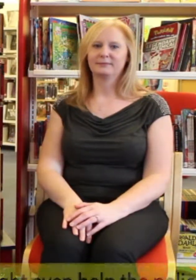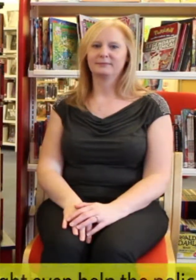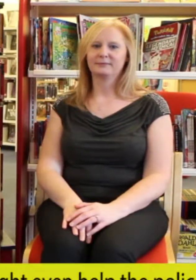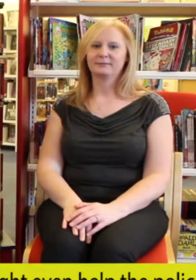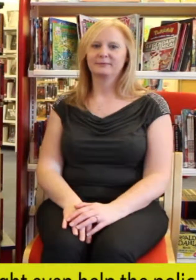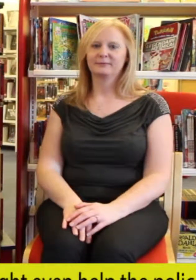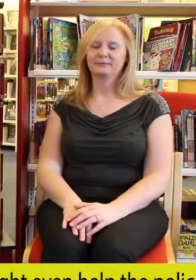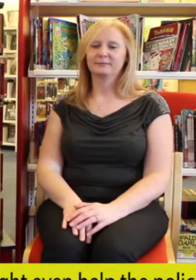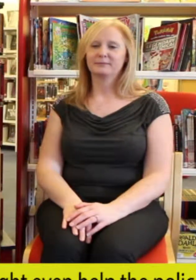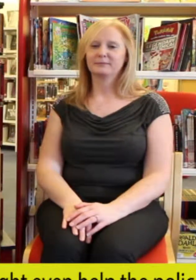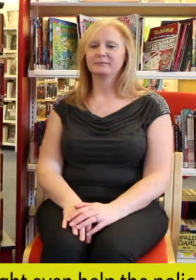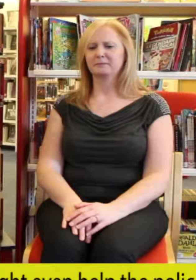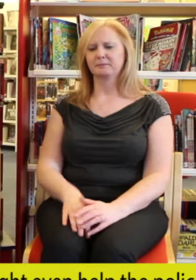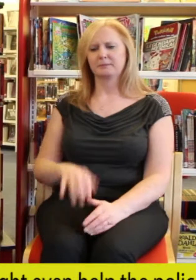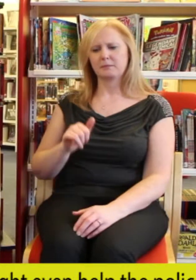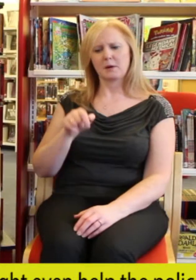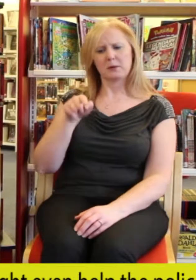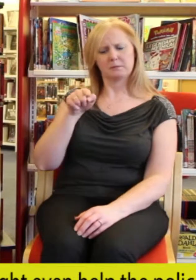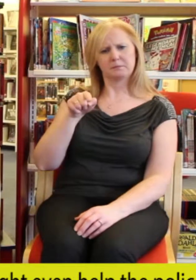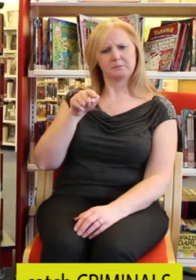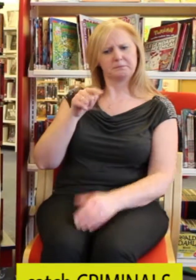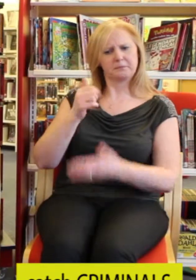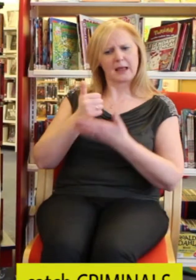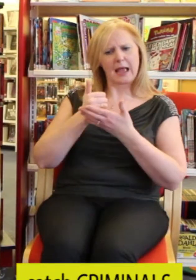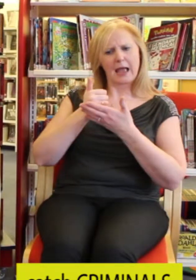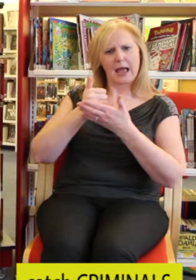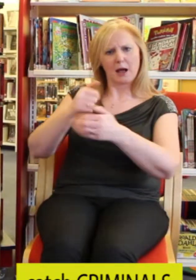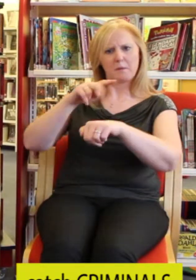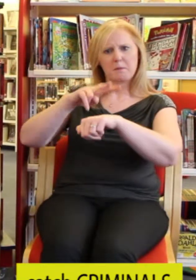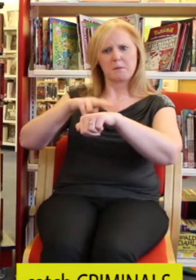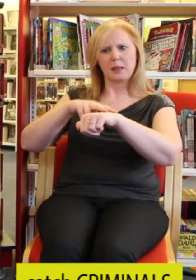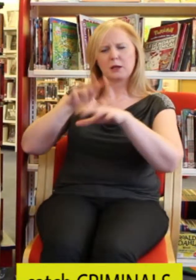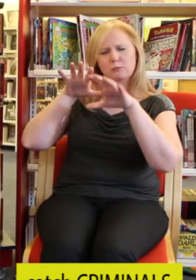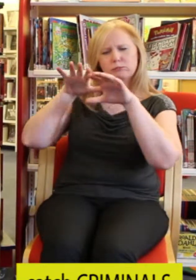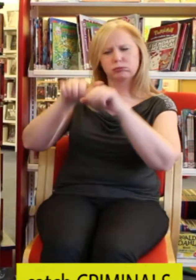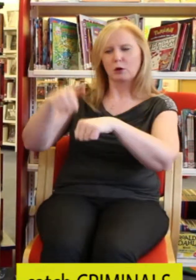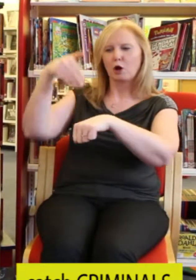He might even help the police catch criminals.